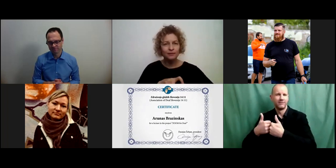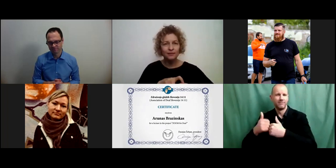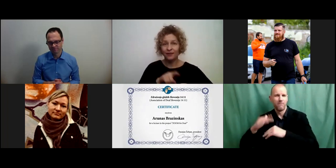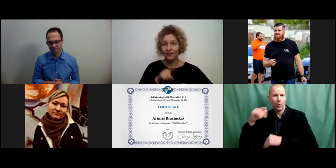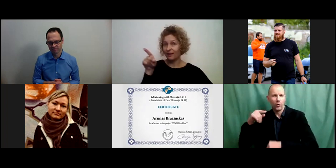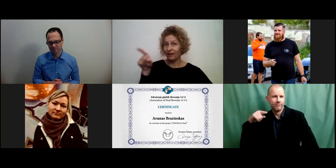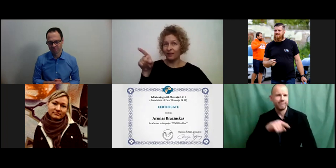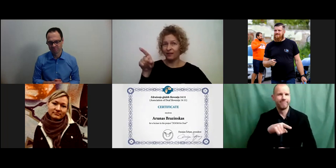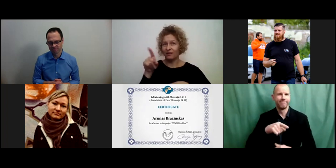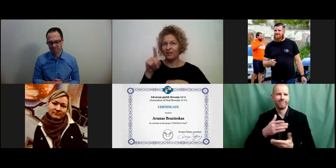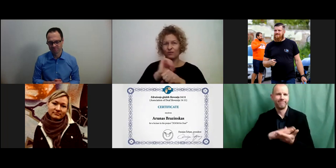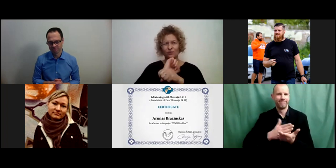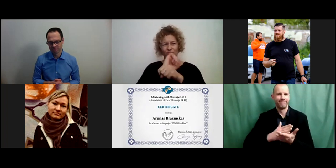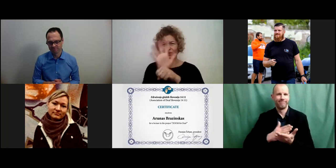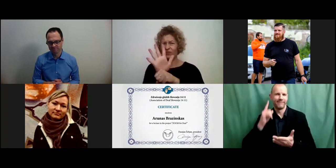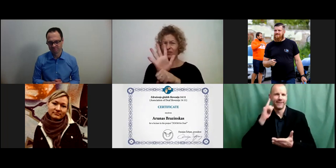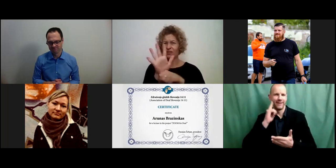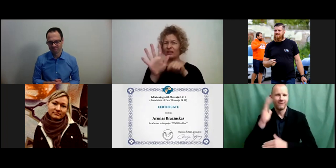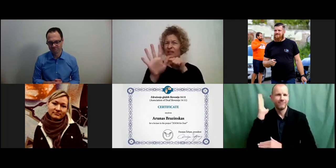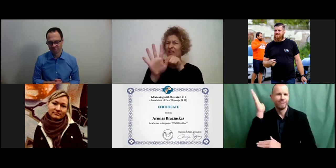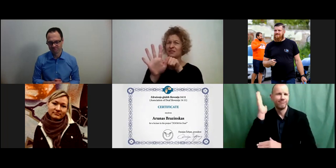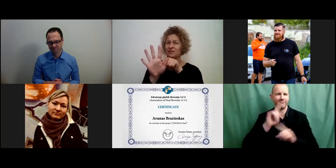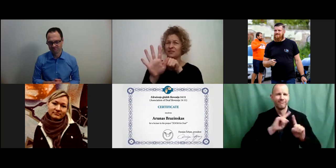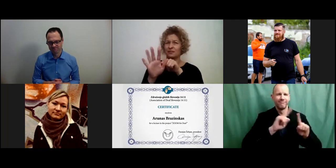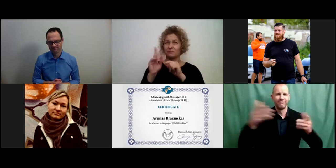In these times, these challenging times in Corona,